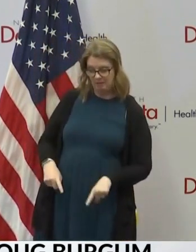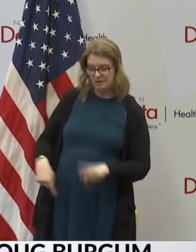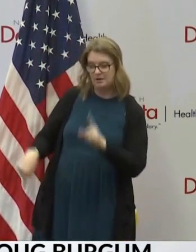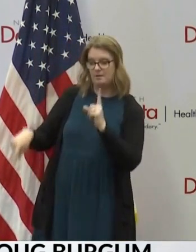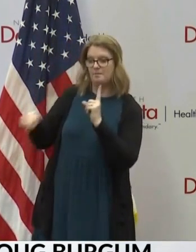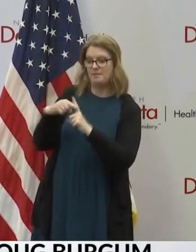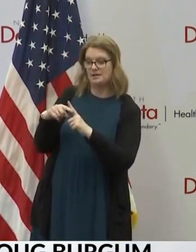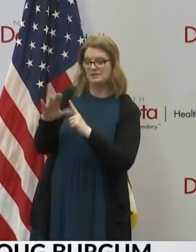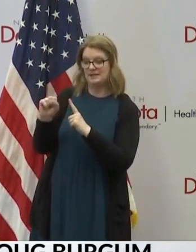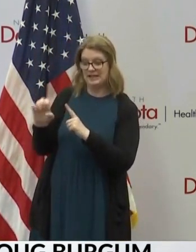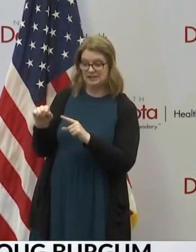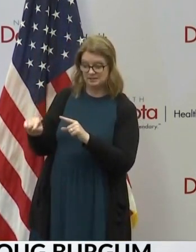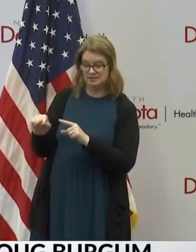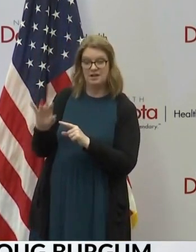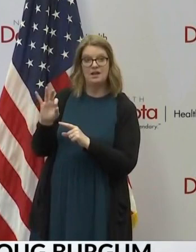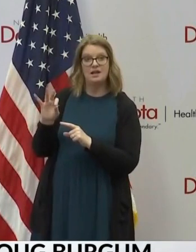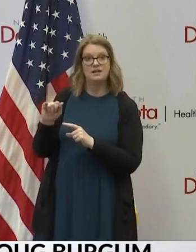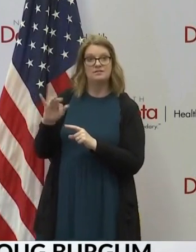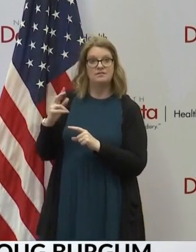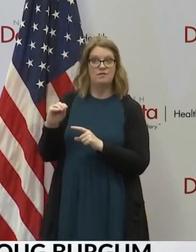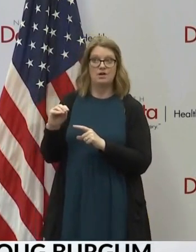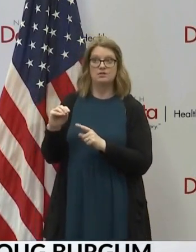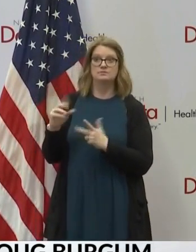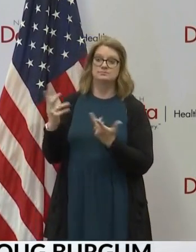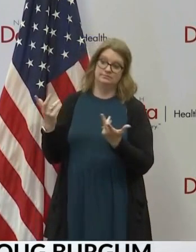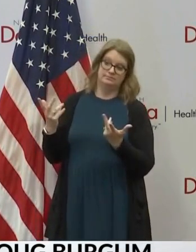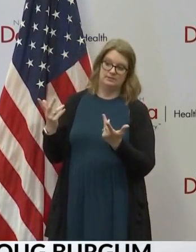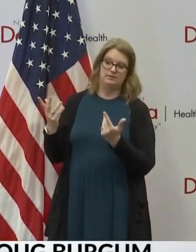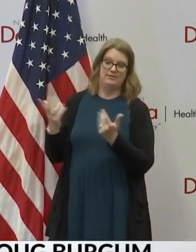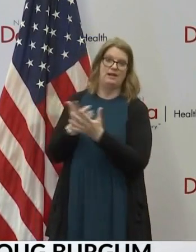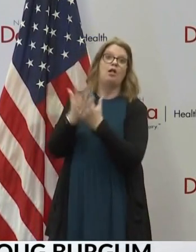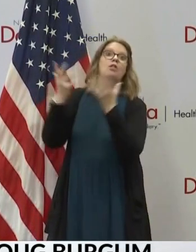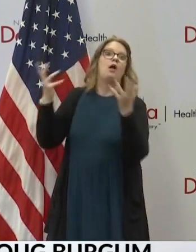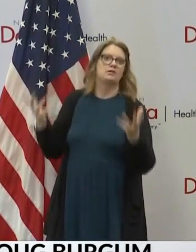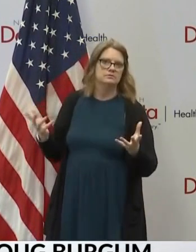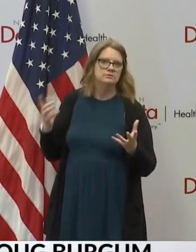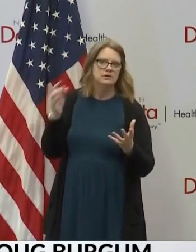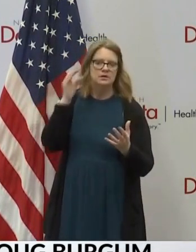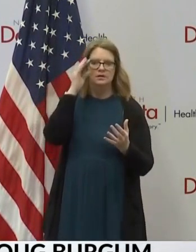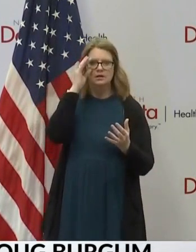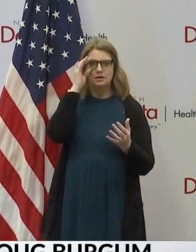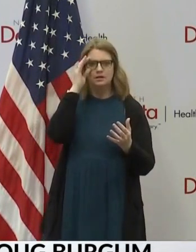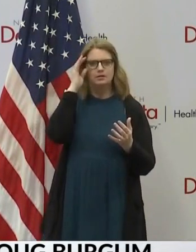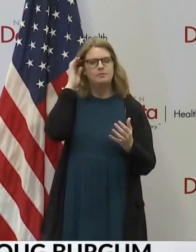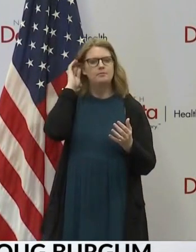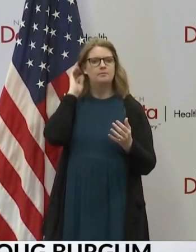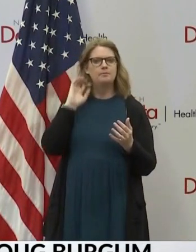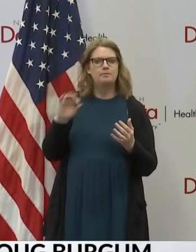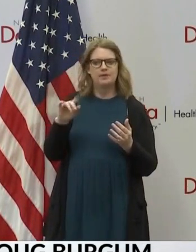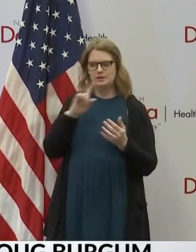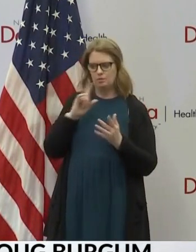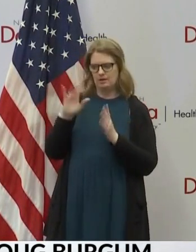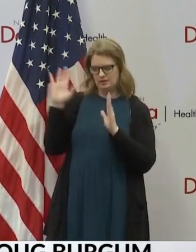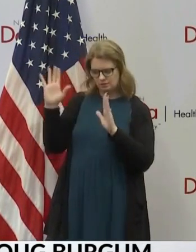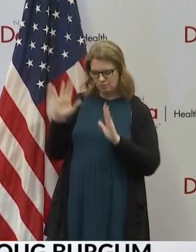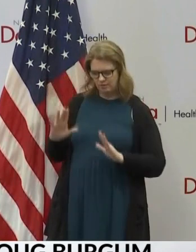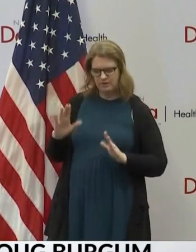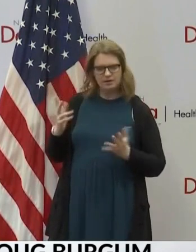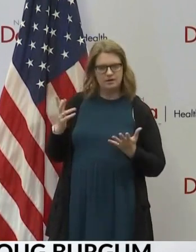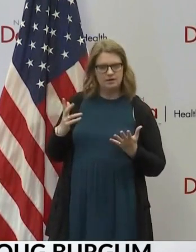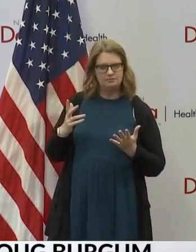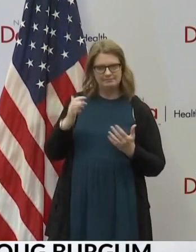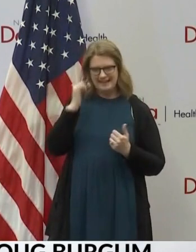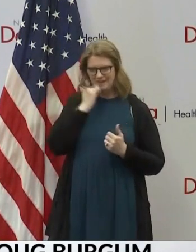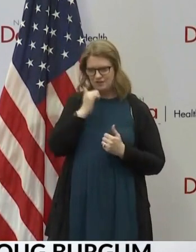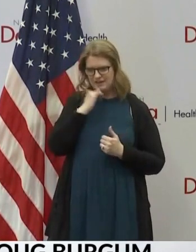in Fargo, which we've had more there than any other parts of the state. I mean, it's really terrific and wonderful to look